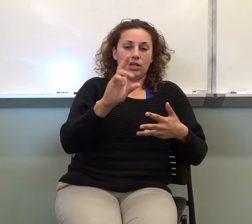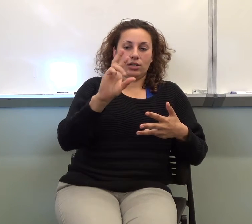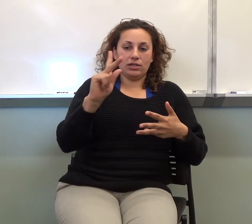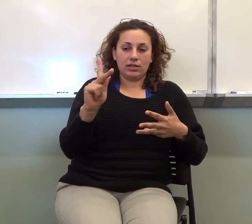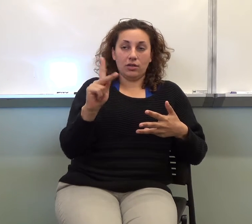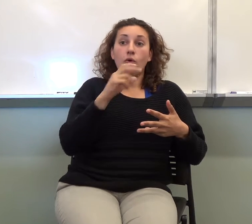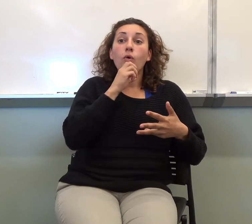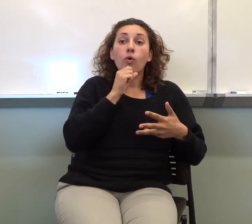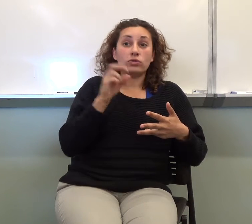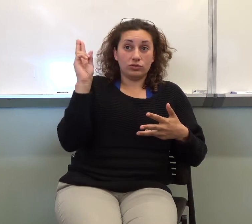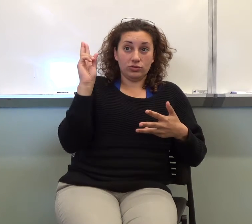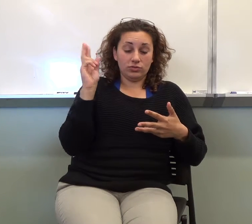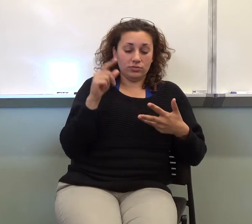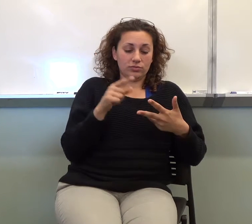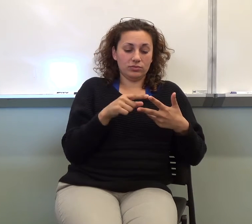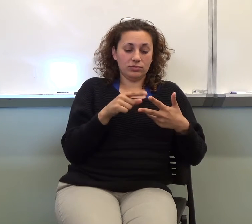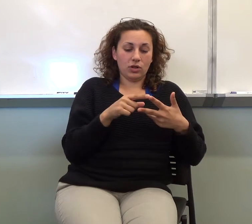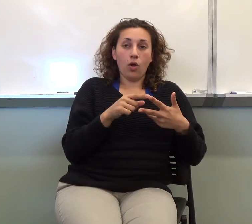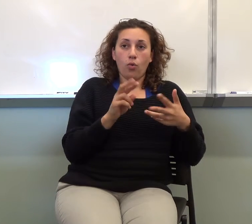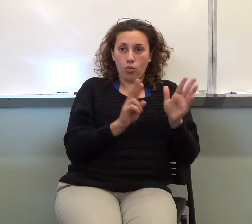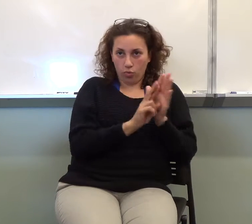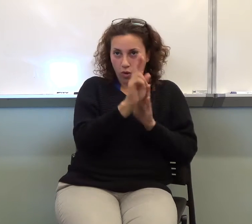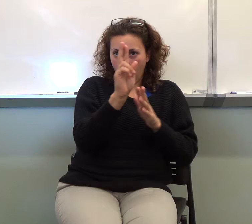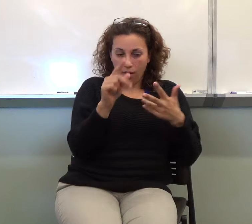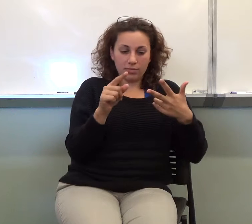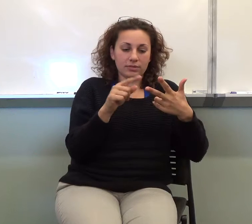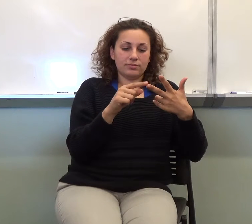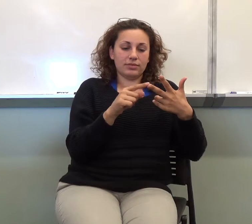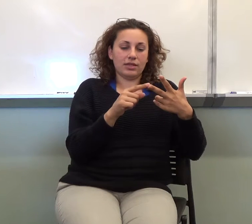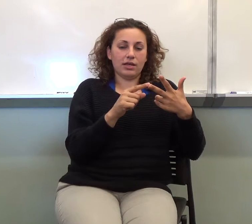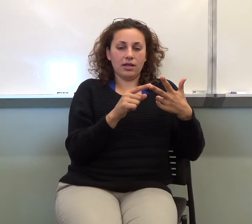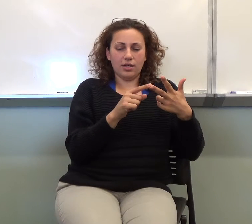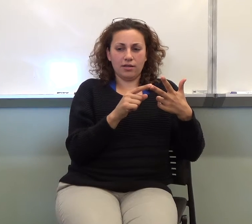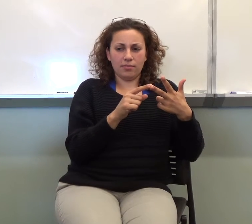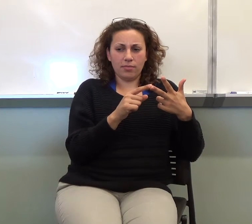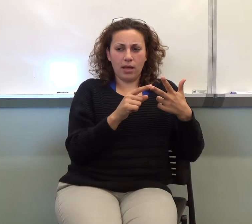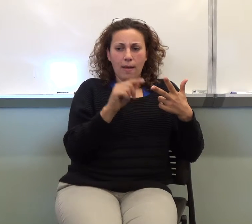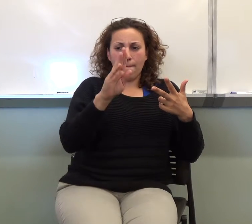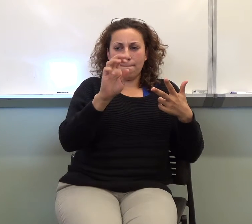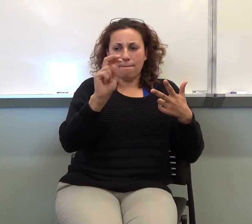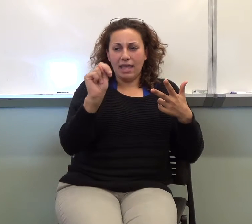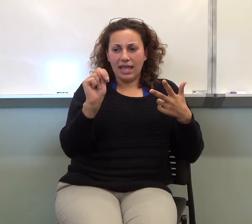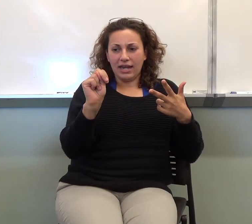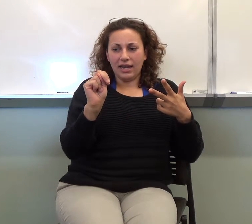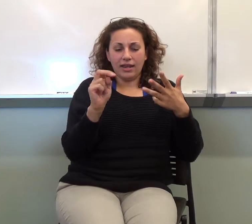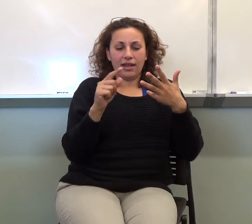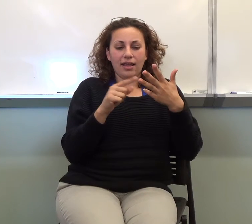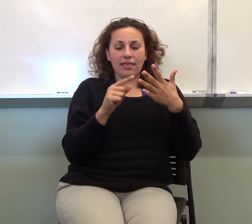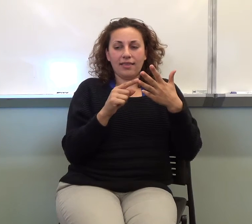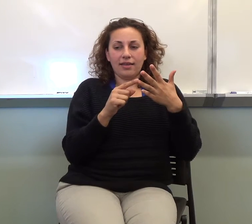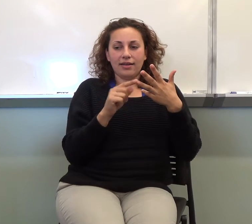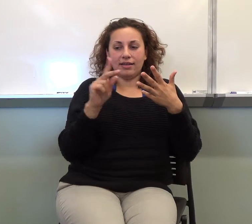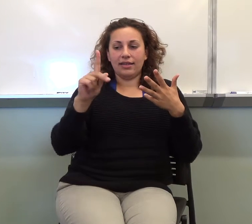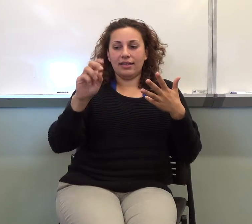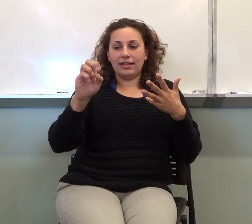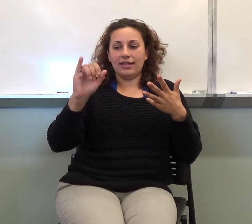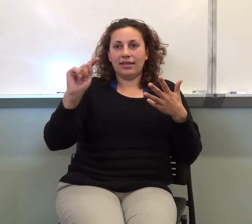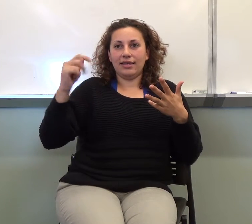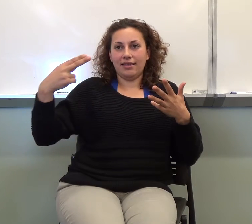70% chance of rain tomorrow. They're talking about probability there. Now, they have to talk about probability because the way they measure,